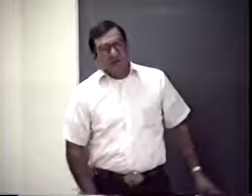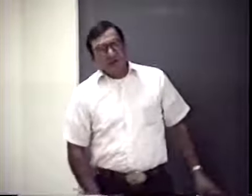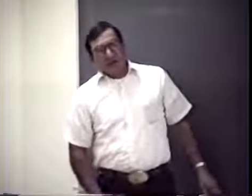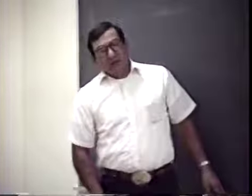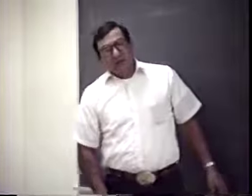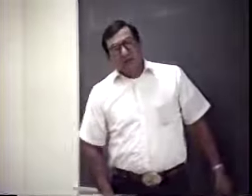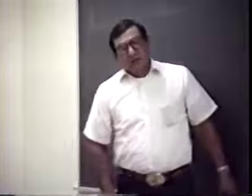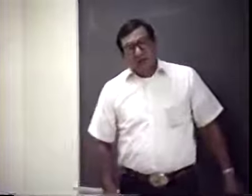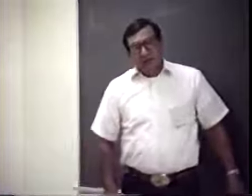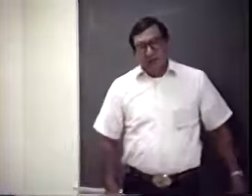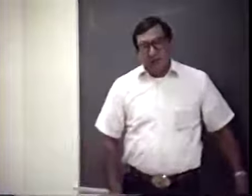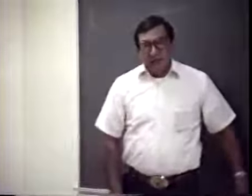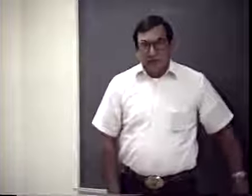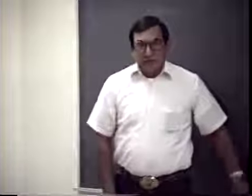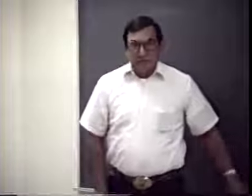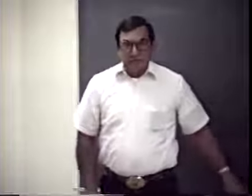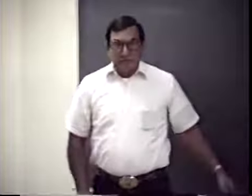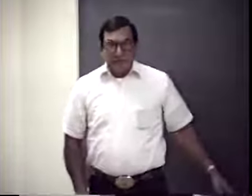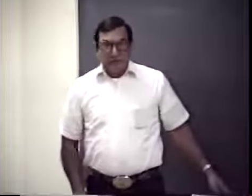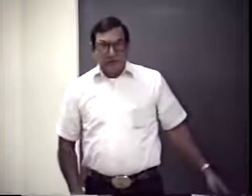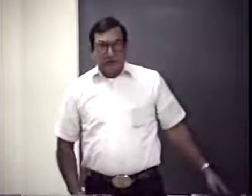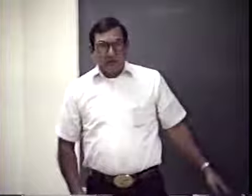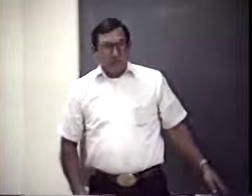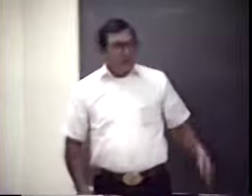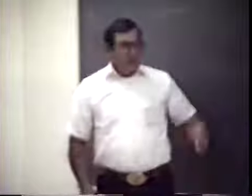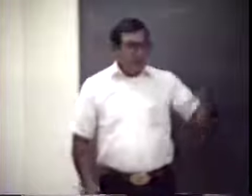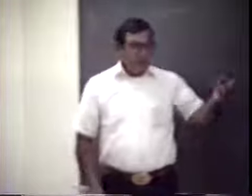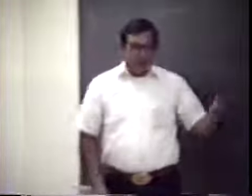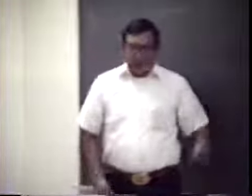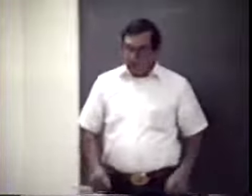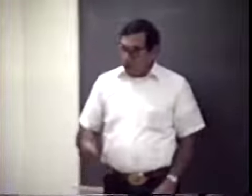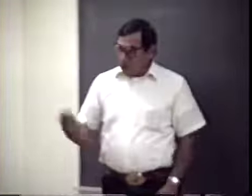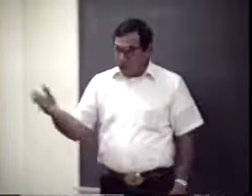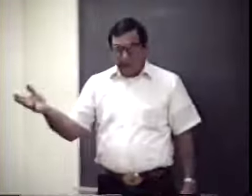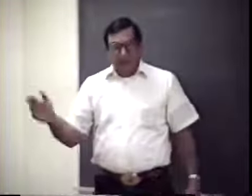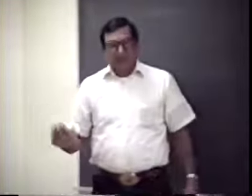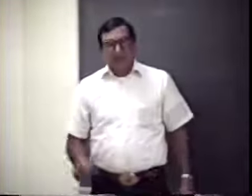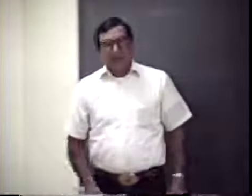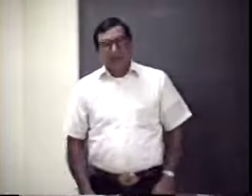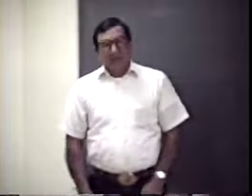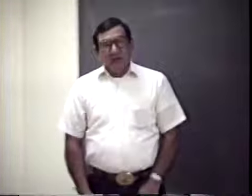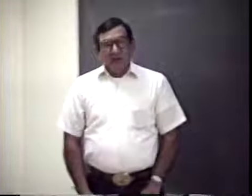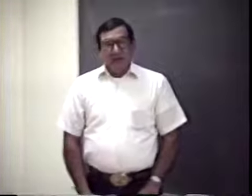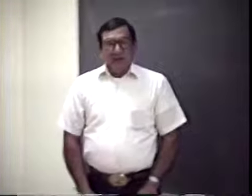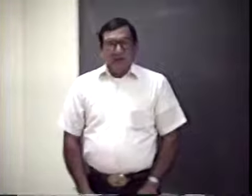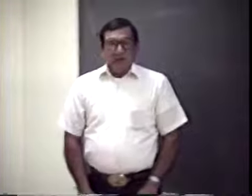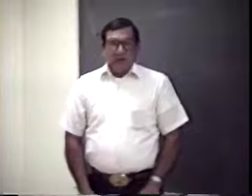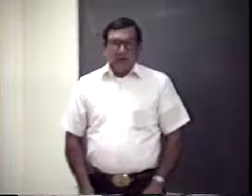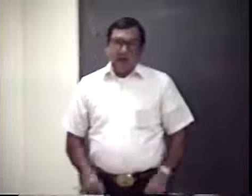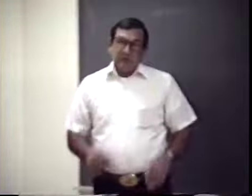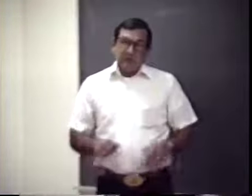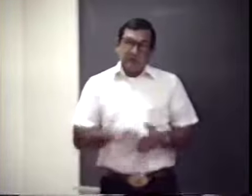enjoy the being Indian like Willie did and like Janet did. Well, we were taught and we were